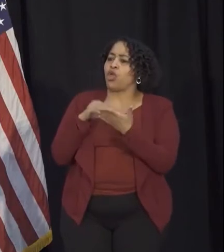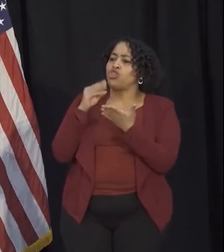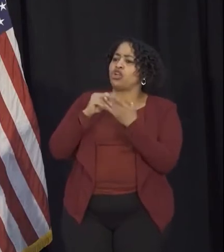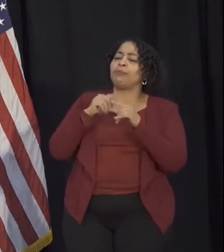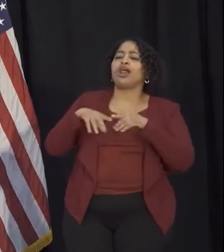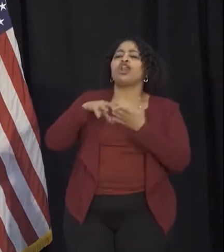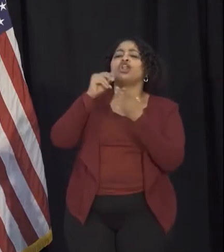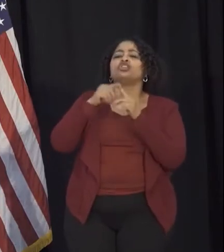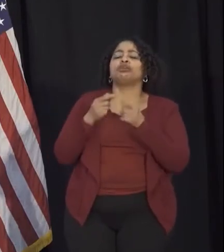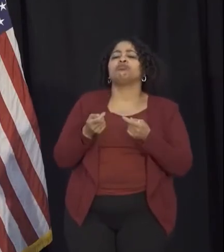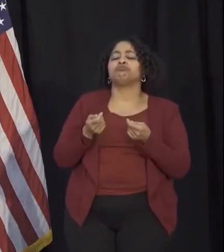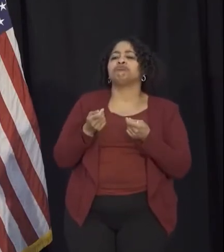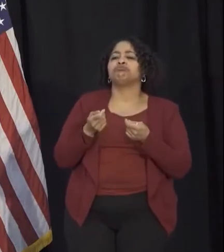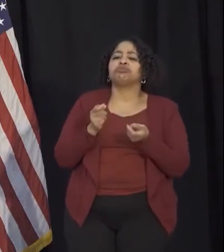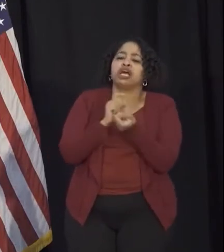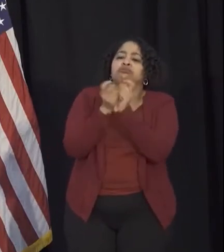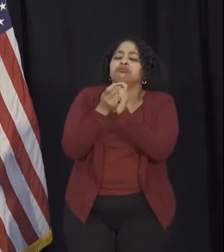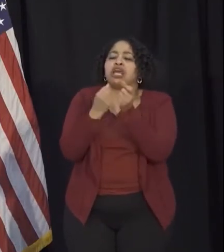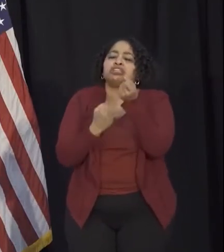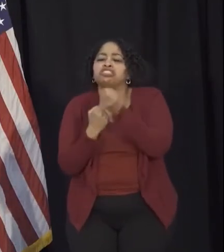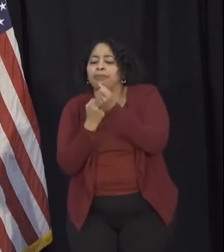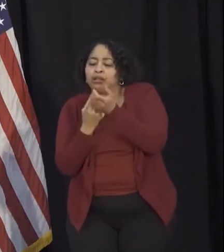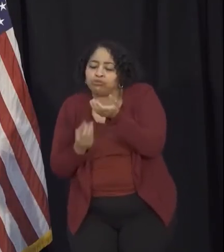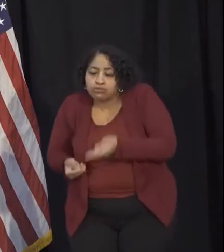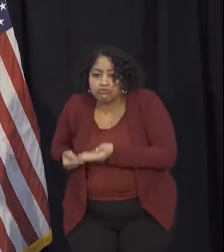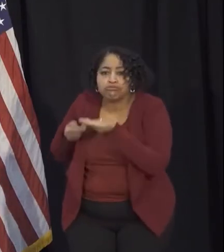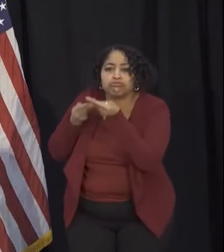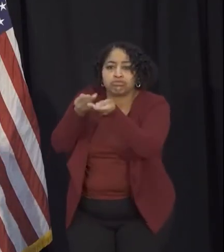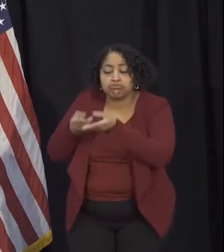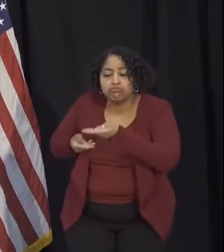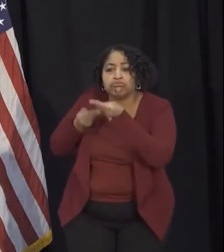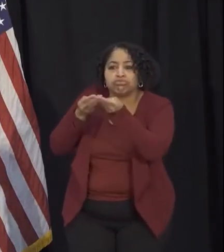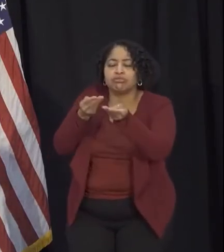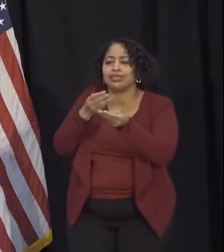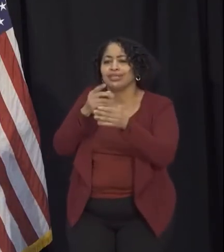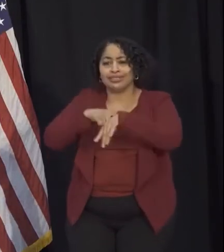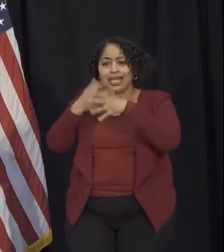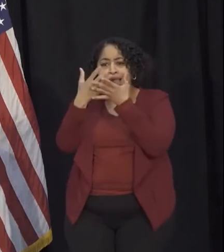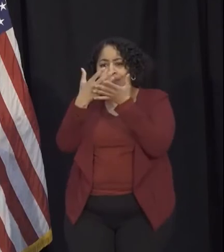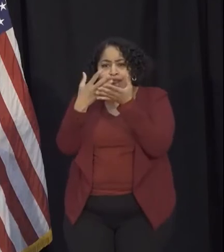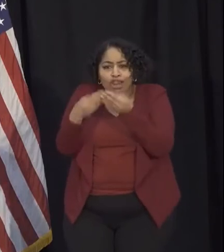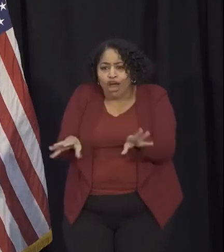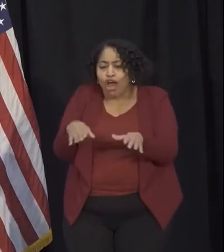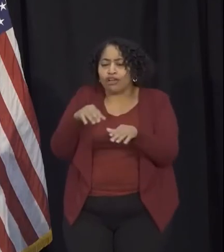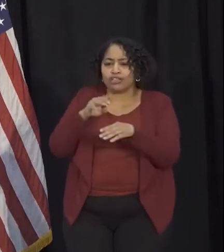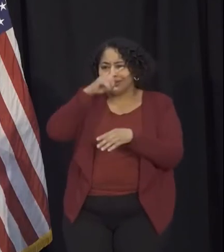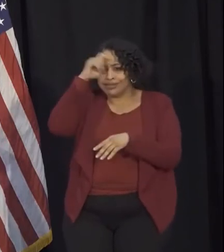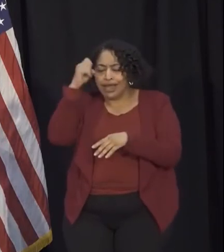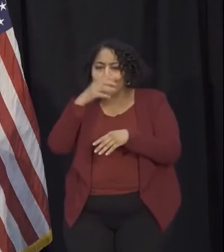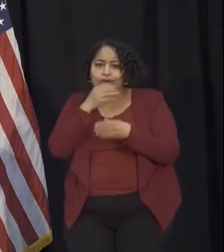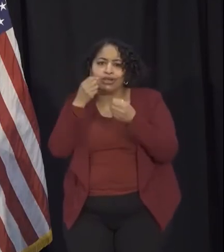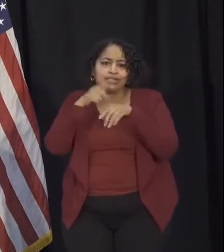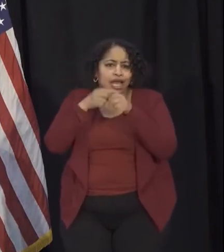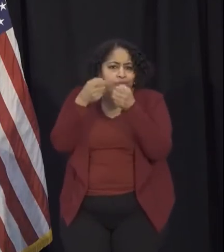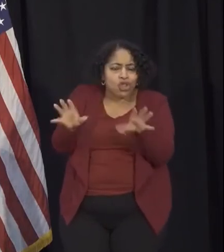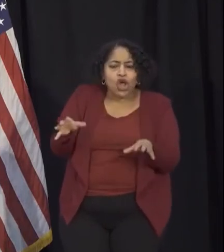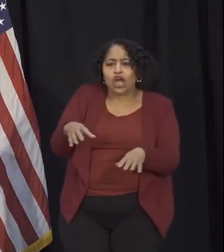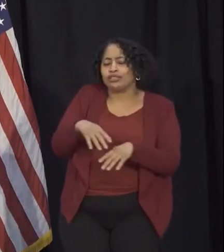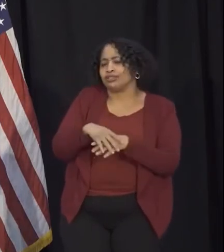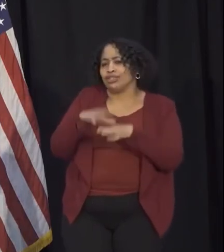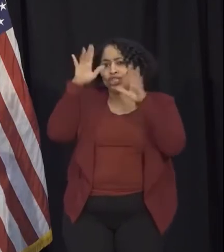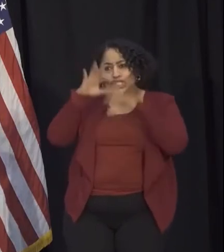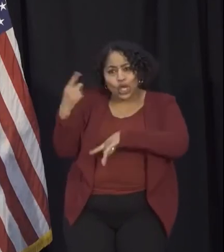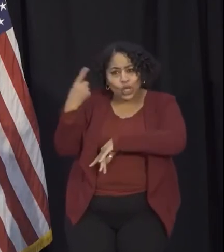to be augmented, supplemented, and time lost over the summer, time lost on the weekends, time lost on snow days can